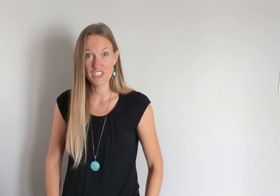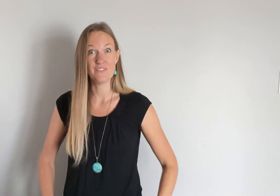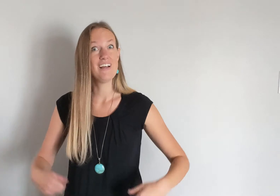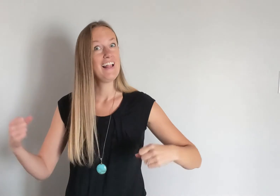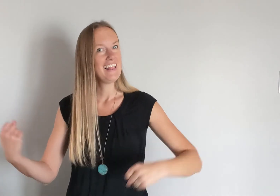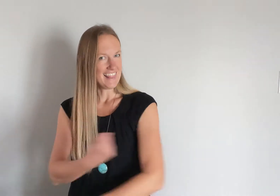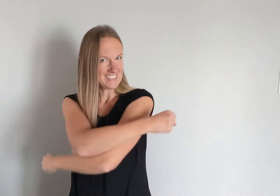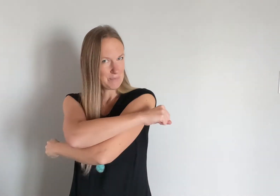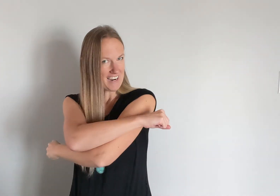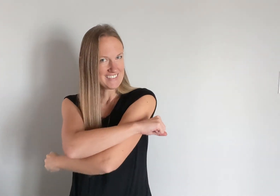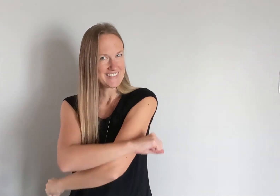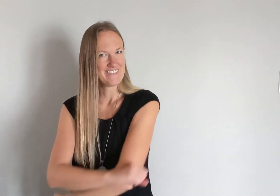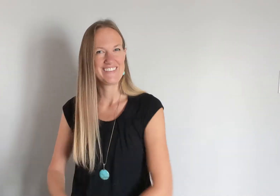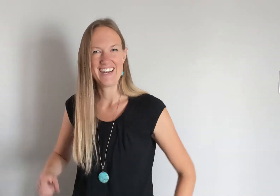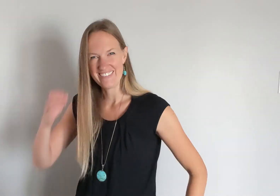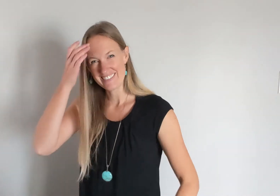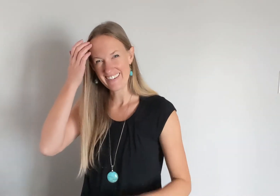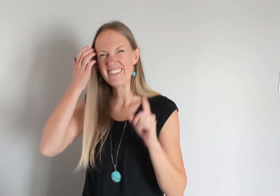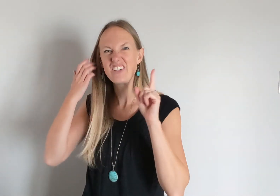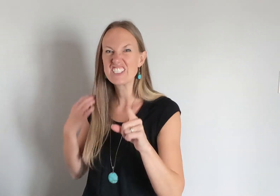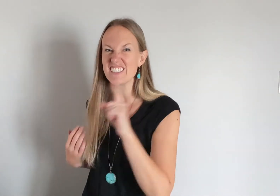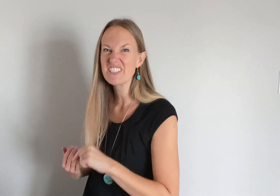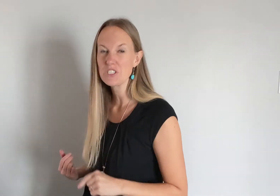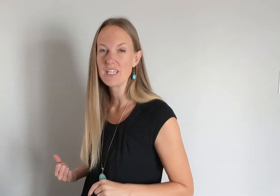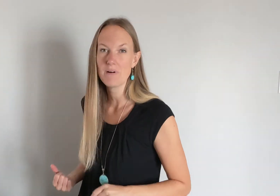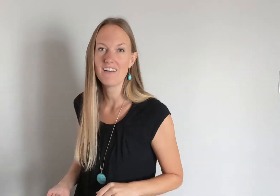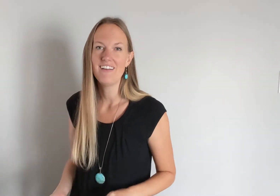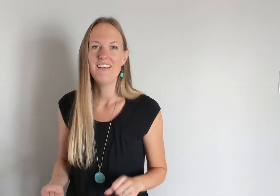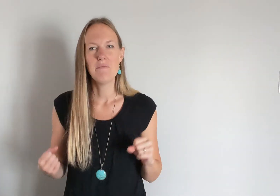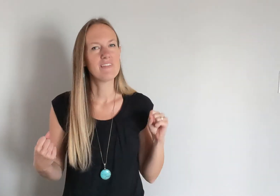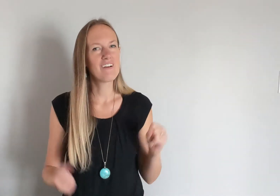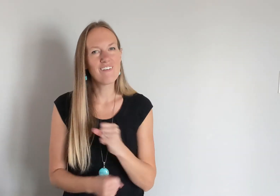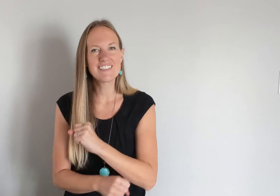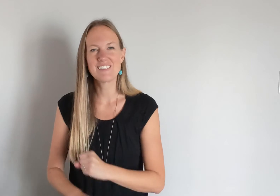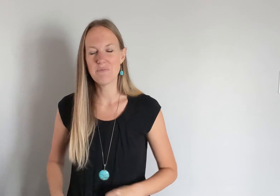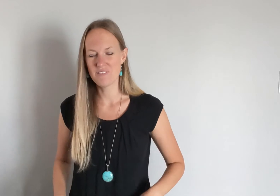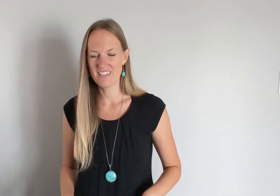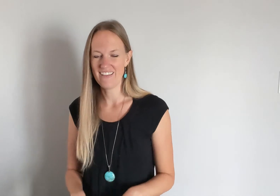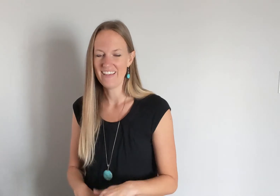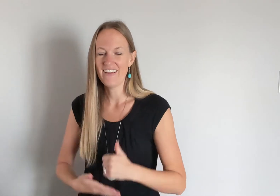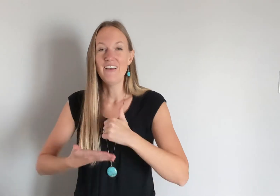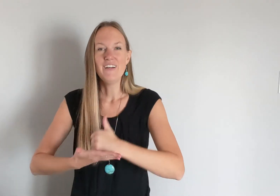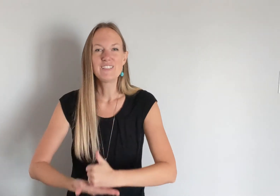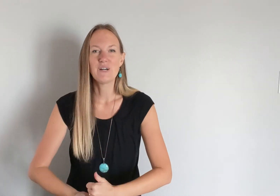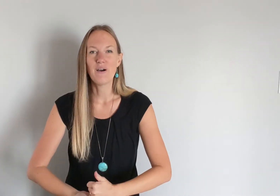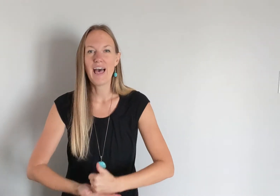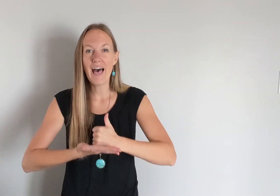2. Let's practice a few times, right? The verses are the tricky part, but the chorus is smooth sailing. So